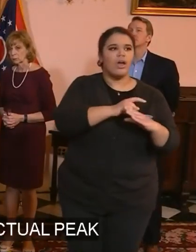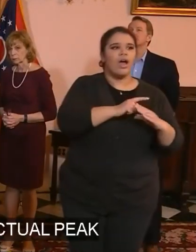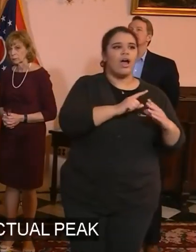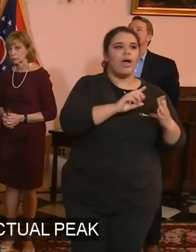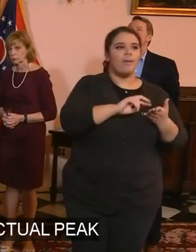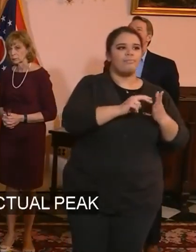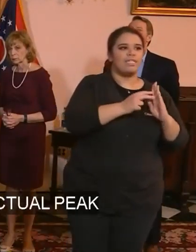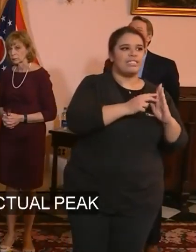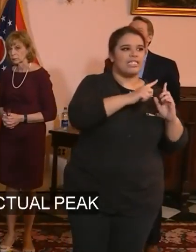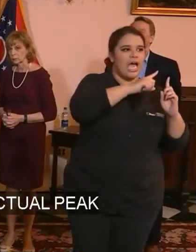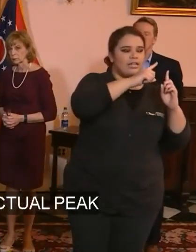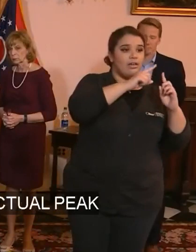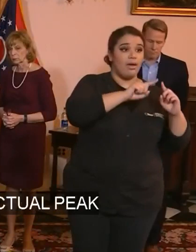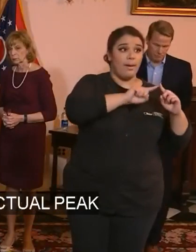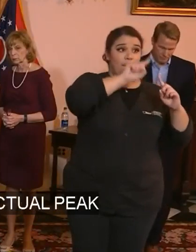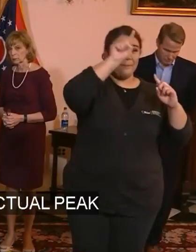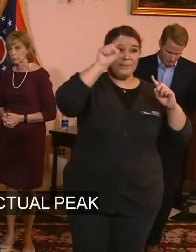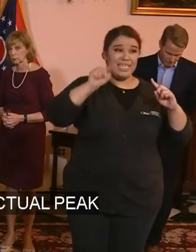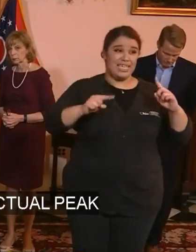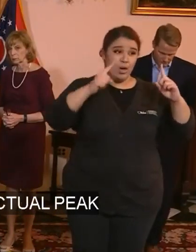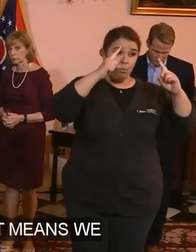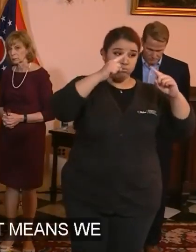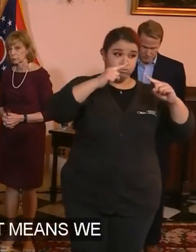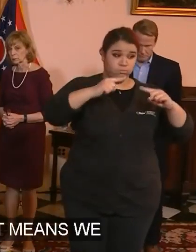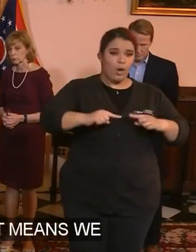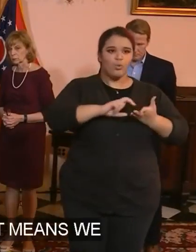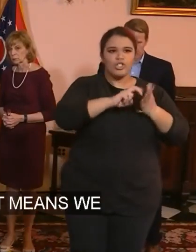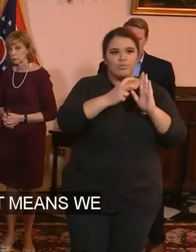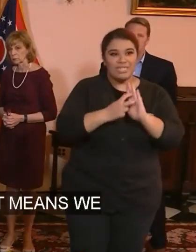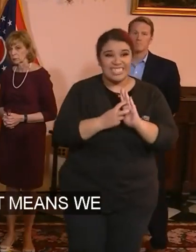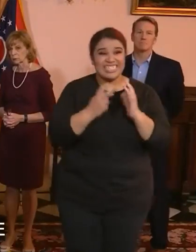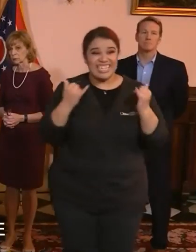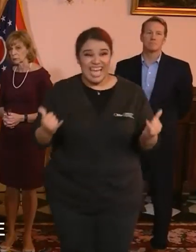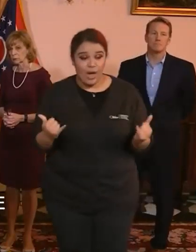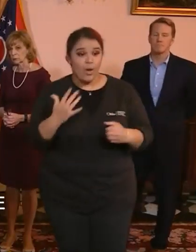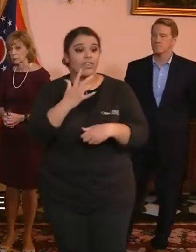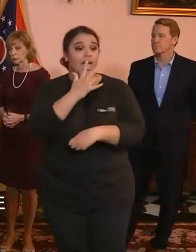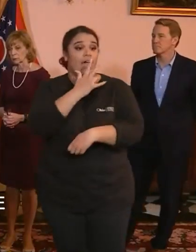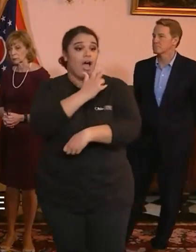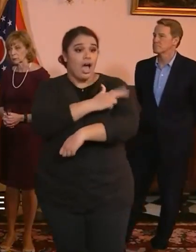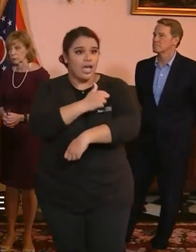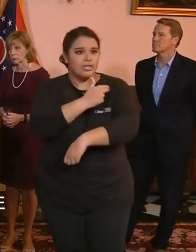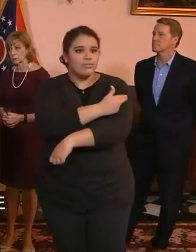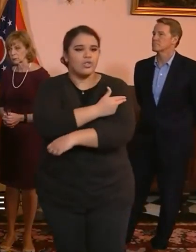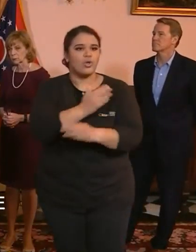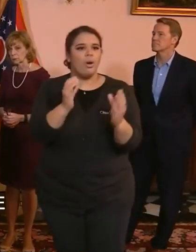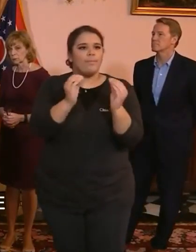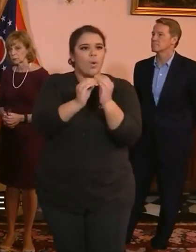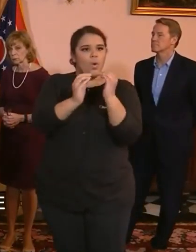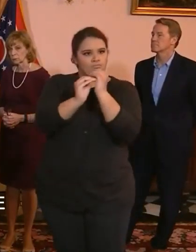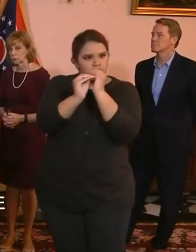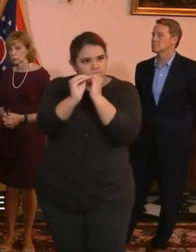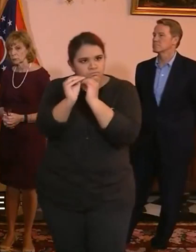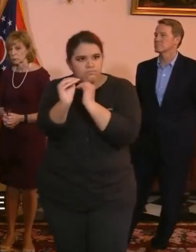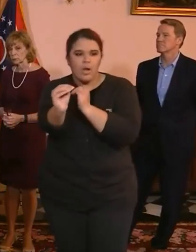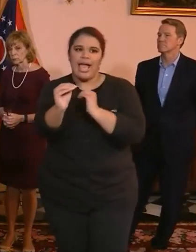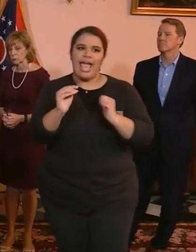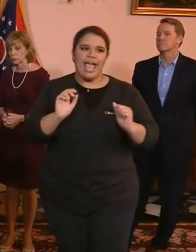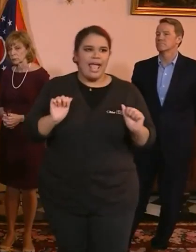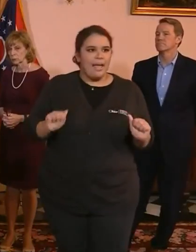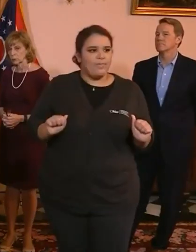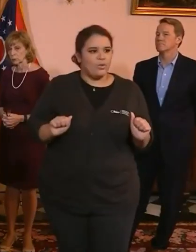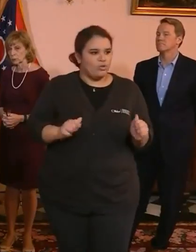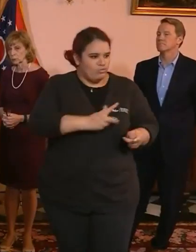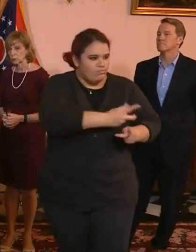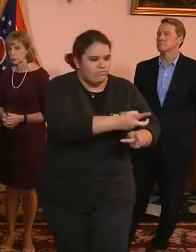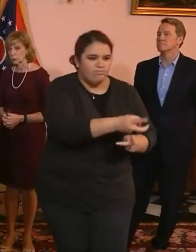that puts, that keeps stretching the date out of when peak number of cases would be estimated now, mid, maybe even